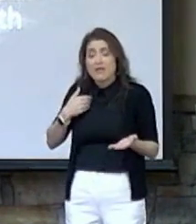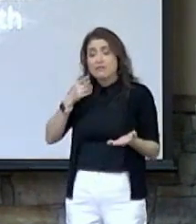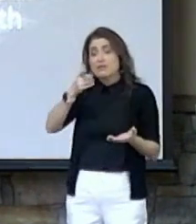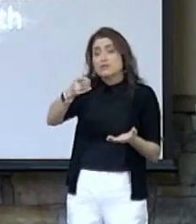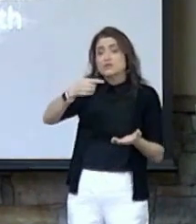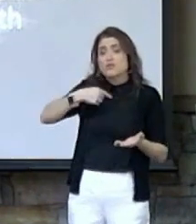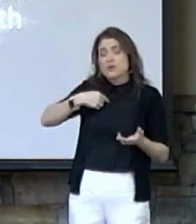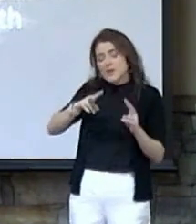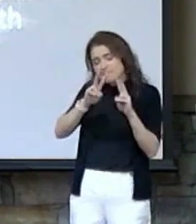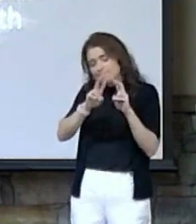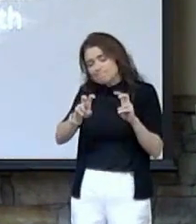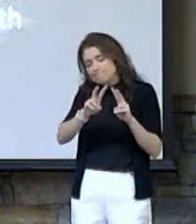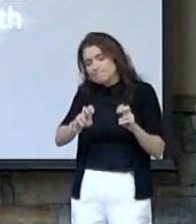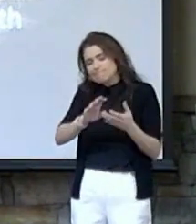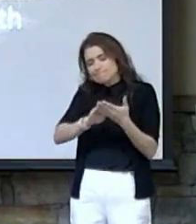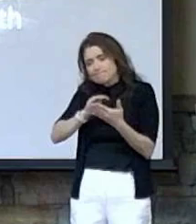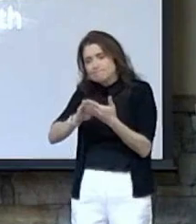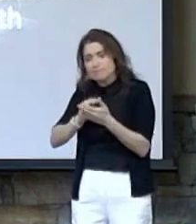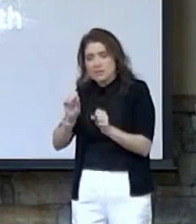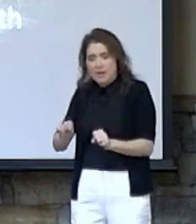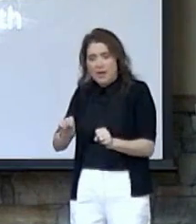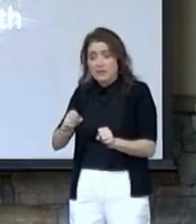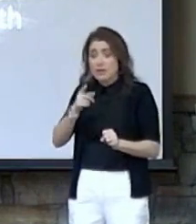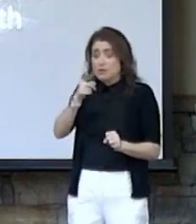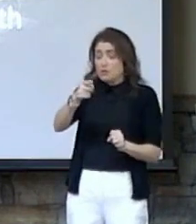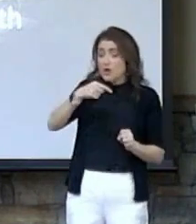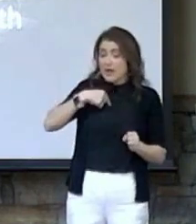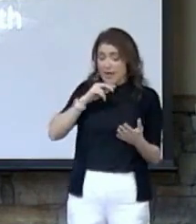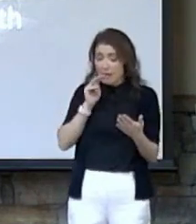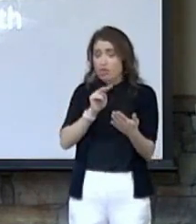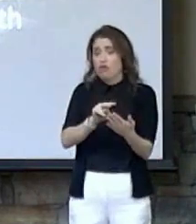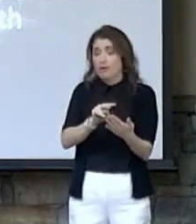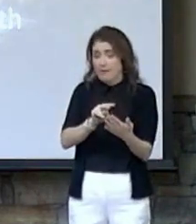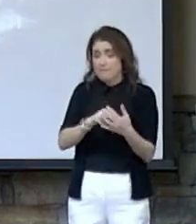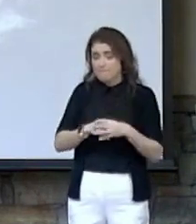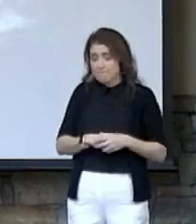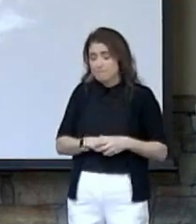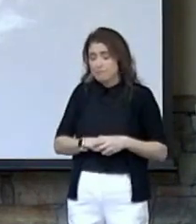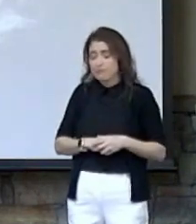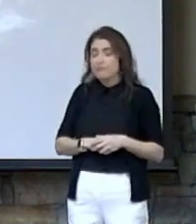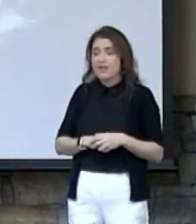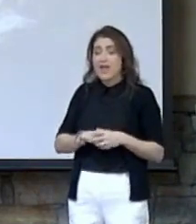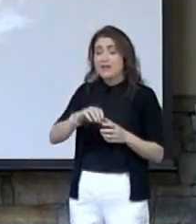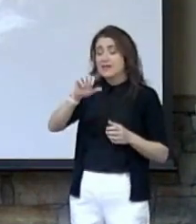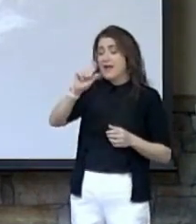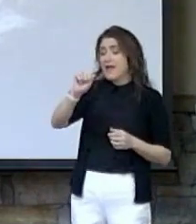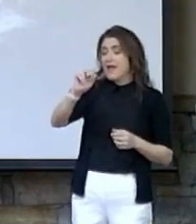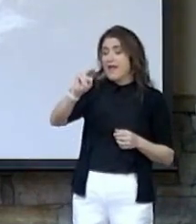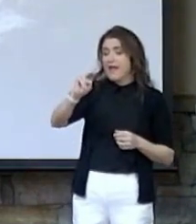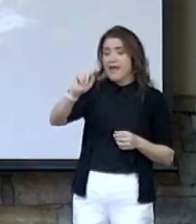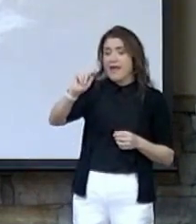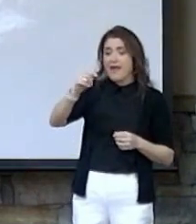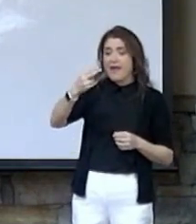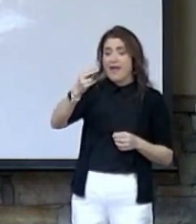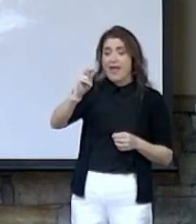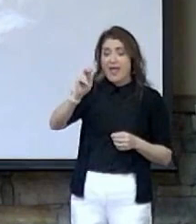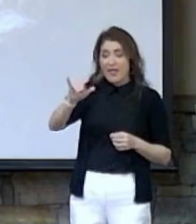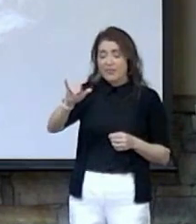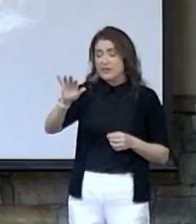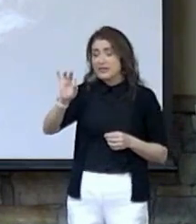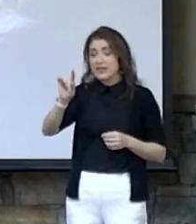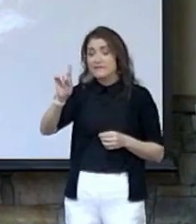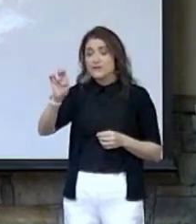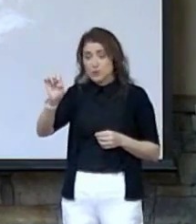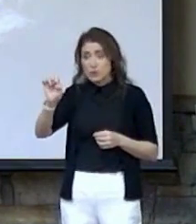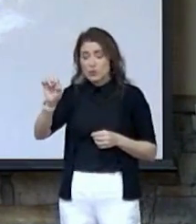explore, that you and I can look at. In fact, Anthony Flew, who is a renowned atheist